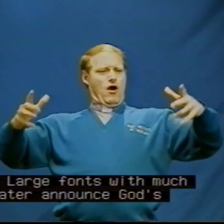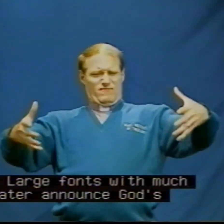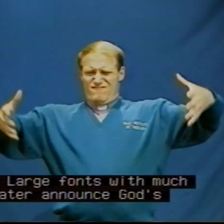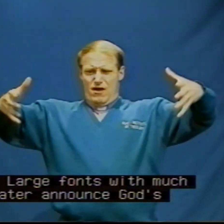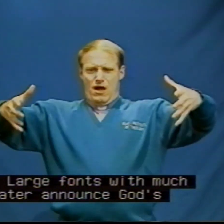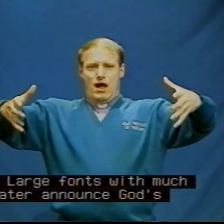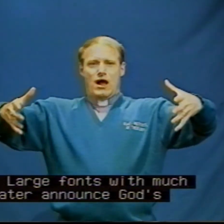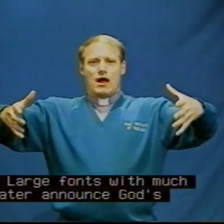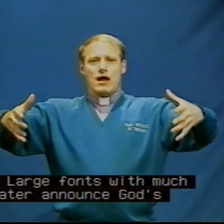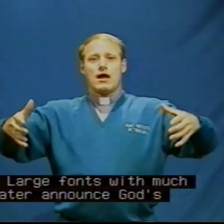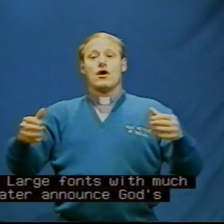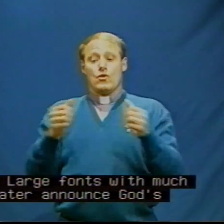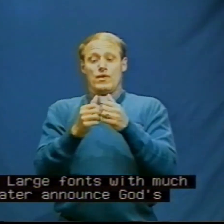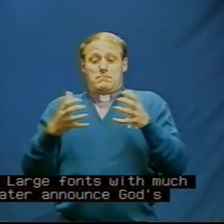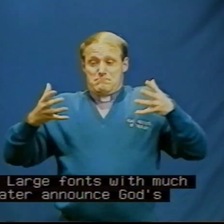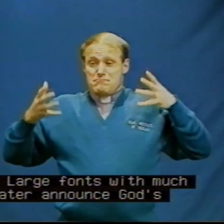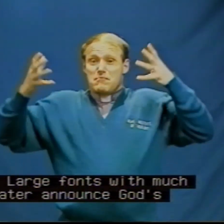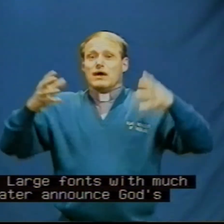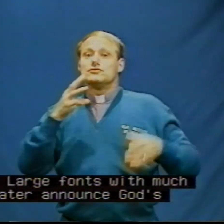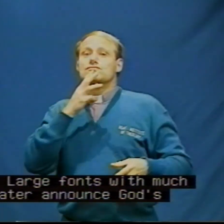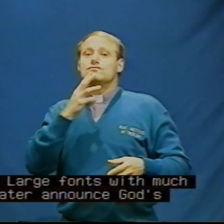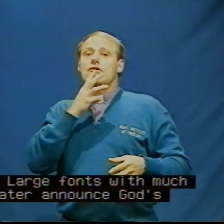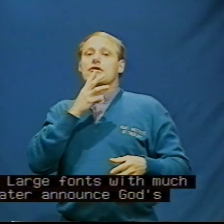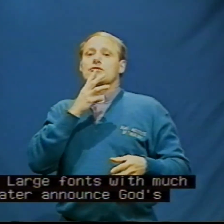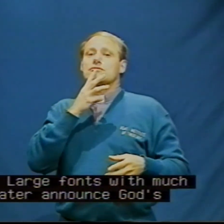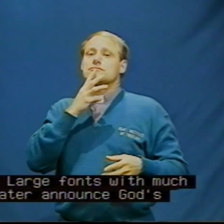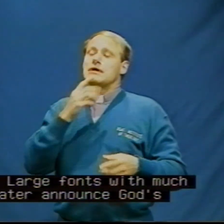Large fonts with much water announce God's